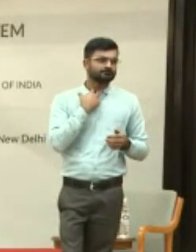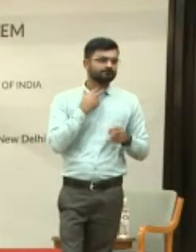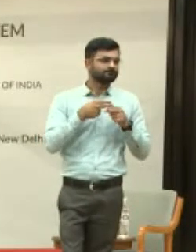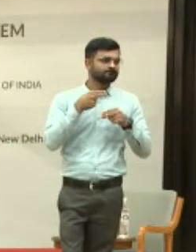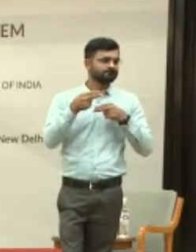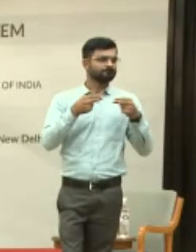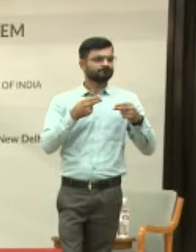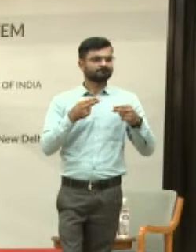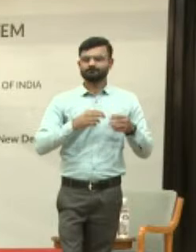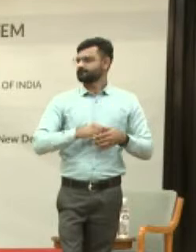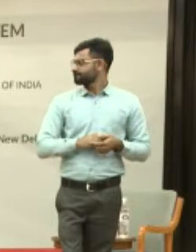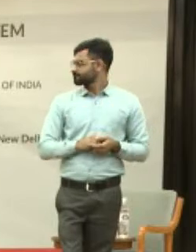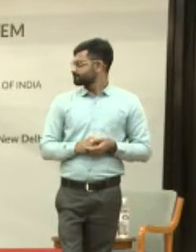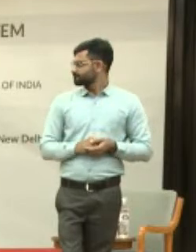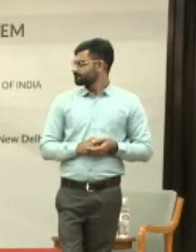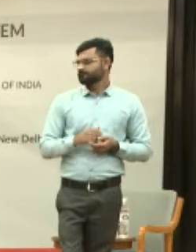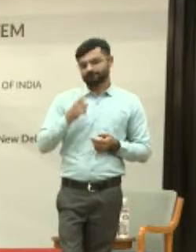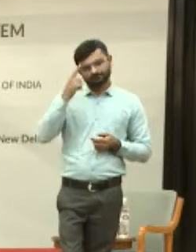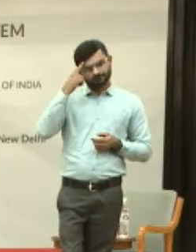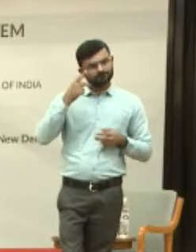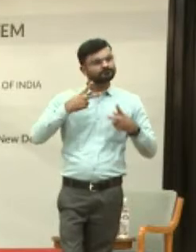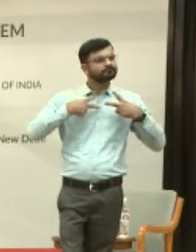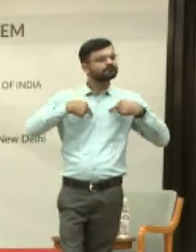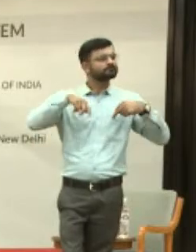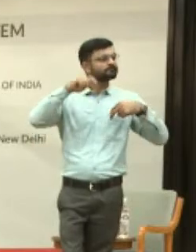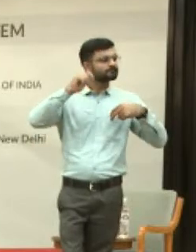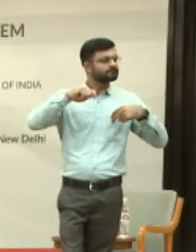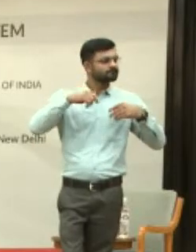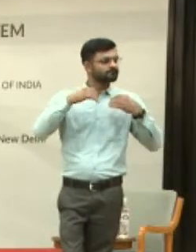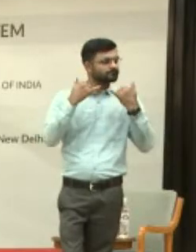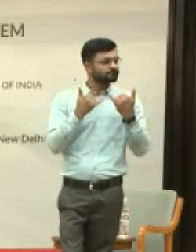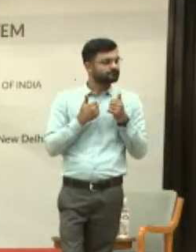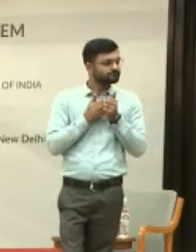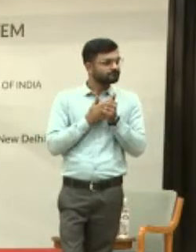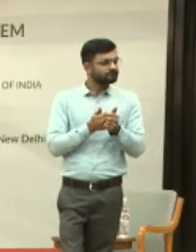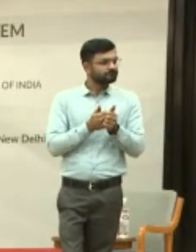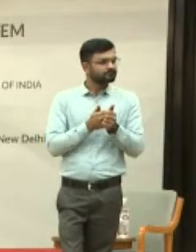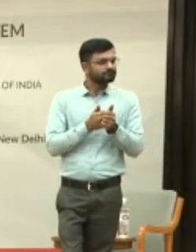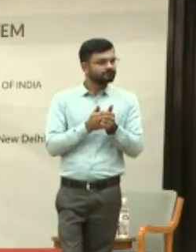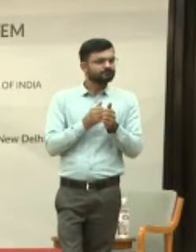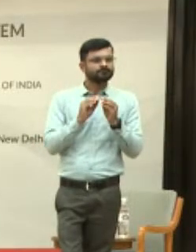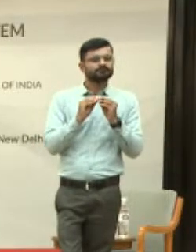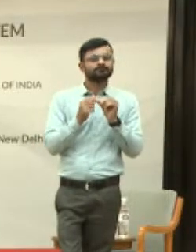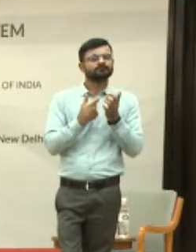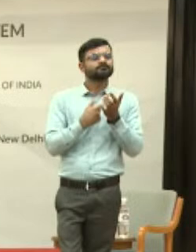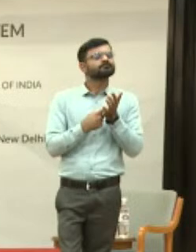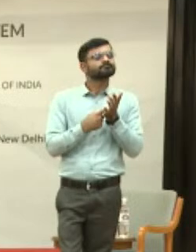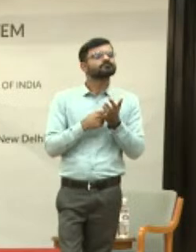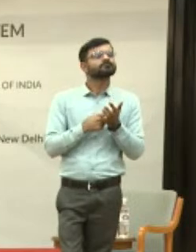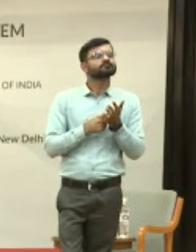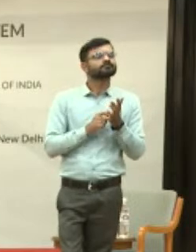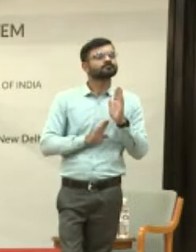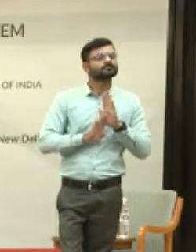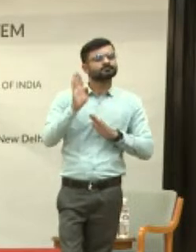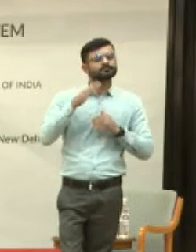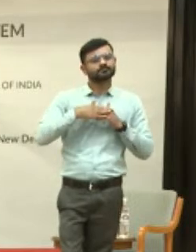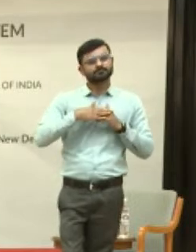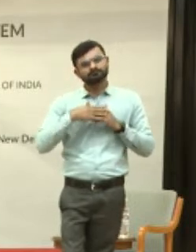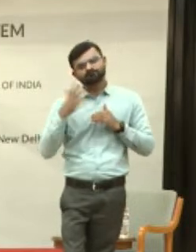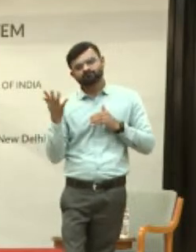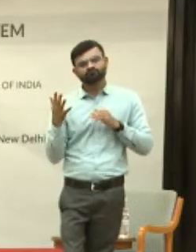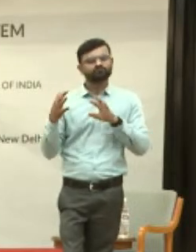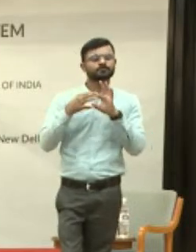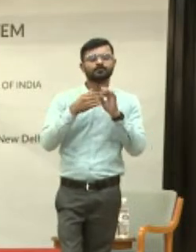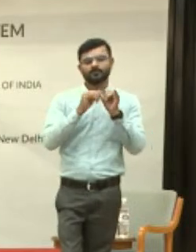out. I think the judiciary has now fallen prey to the bar, much more than was